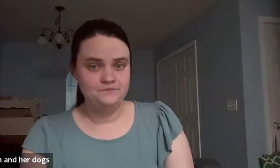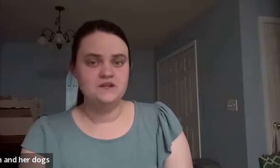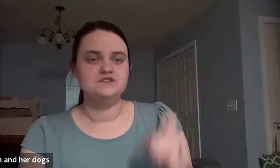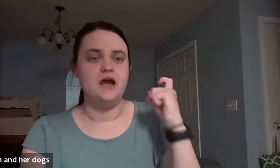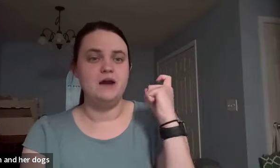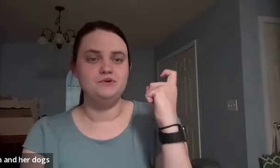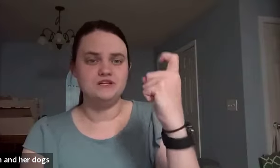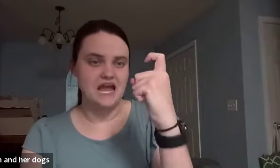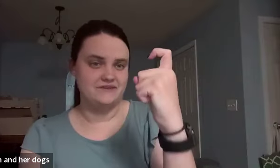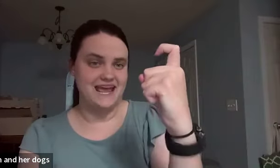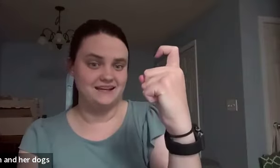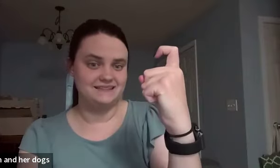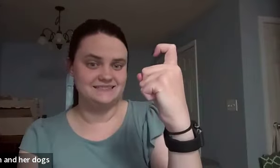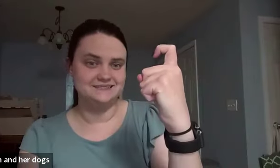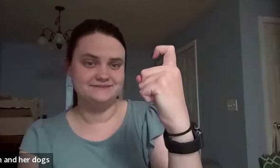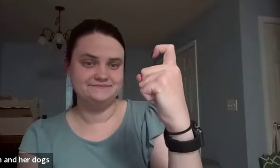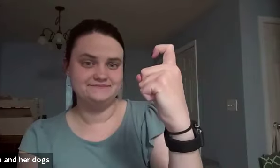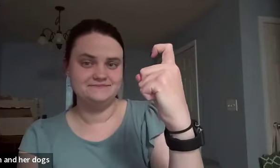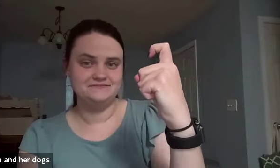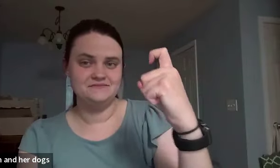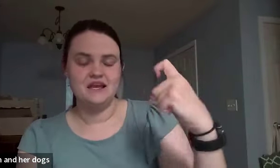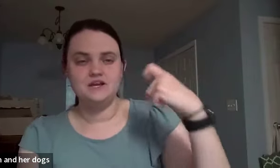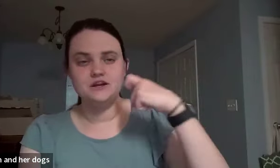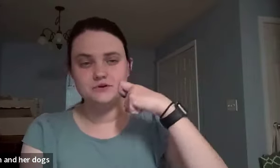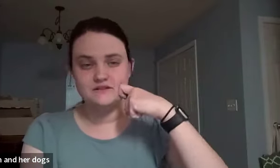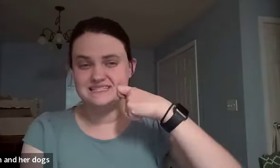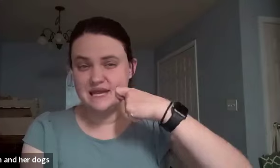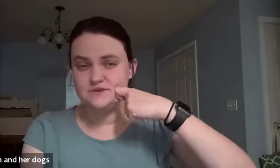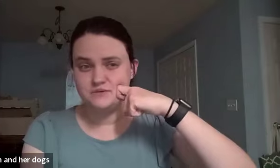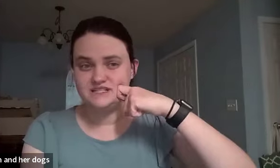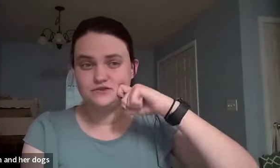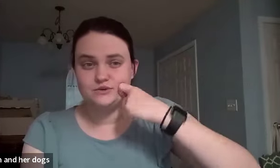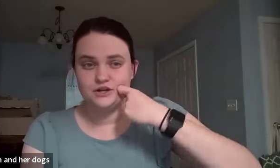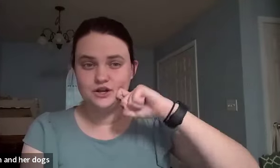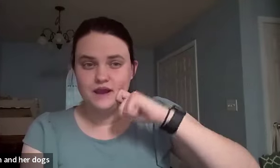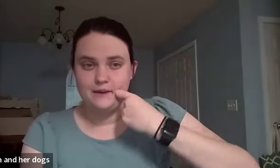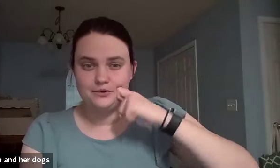apple. So apple's going to have an X, and you're going to put it in the same spot we did fruit, and you're going to go apple.